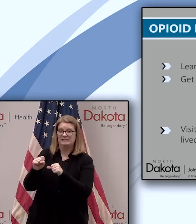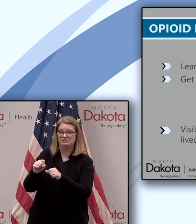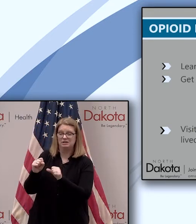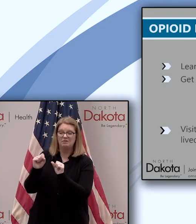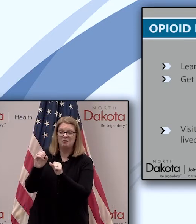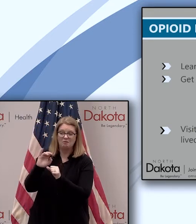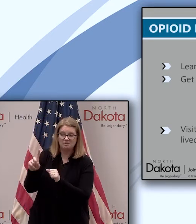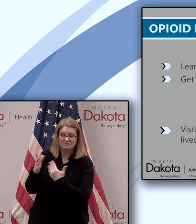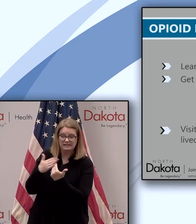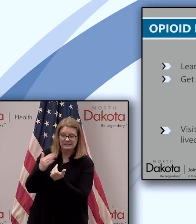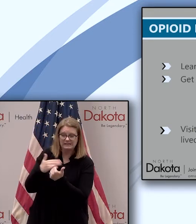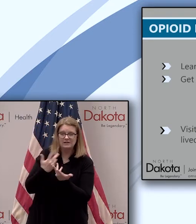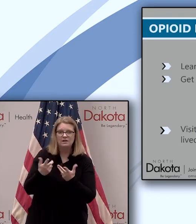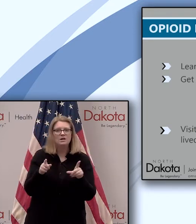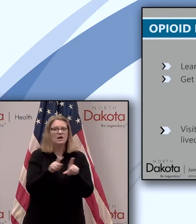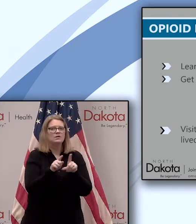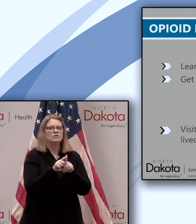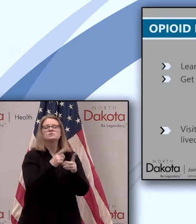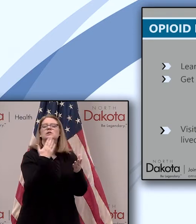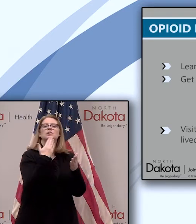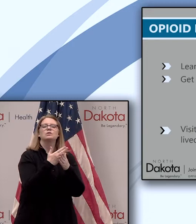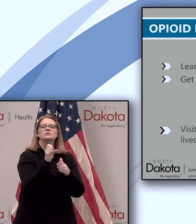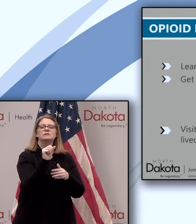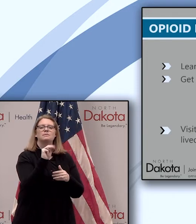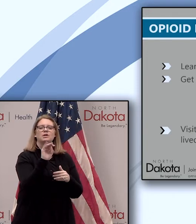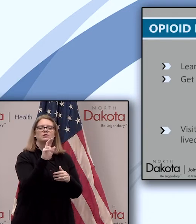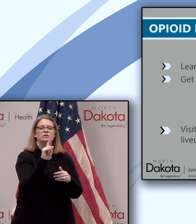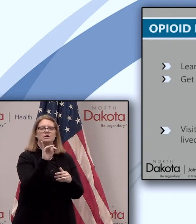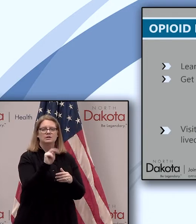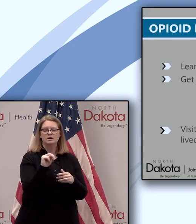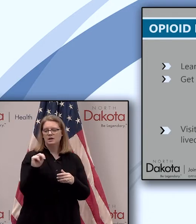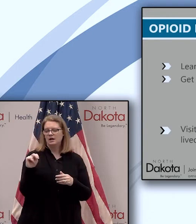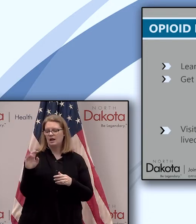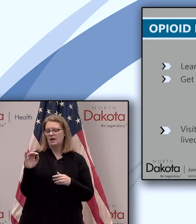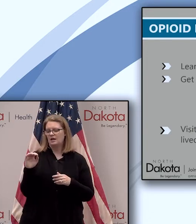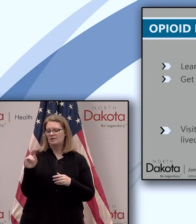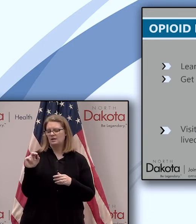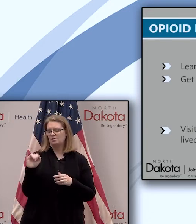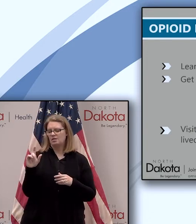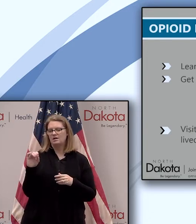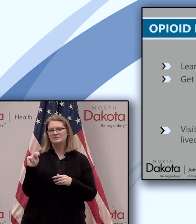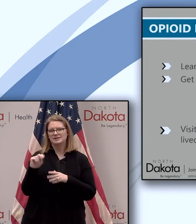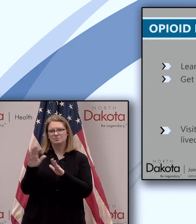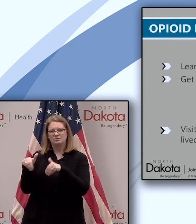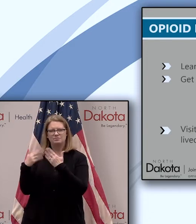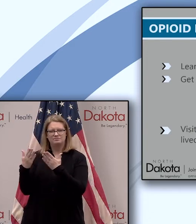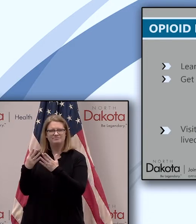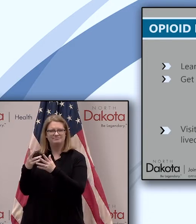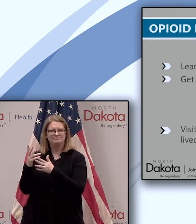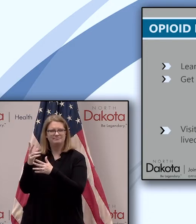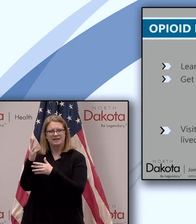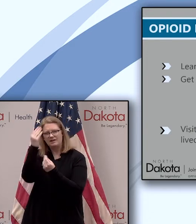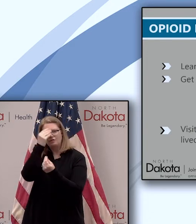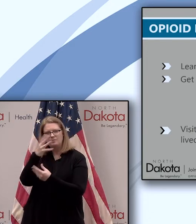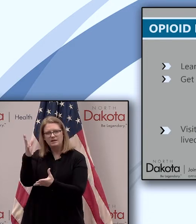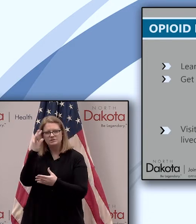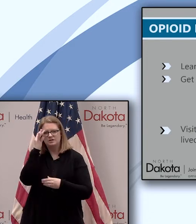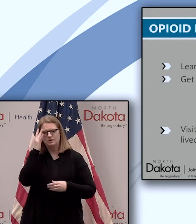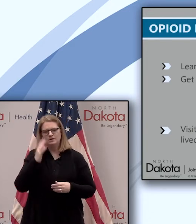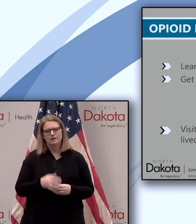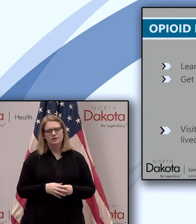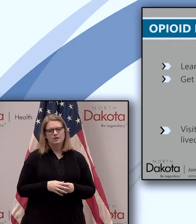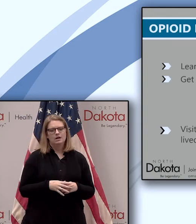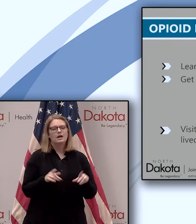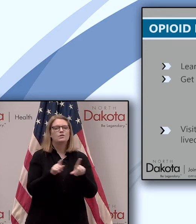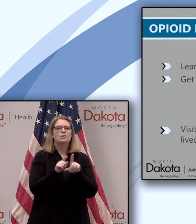about the Good Samaritan and Naloxone Administration laws in North Dakota. And again, something that we were